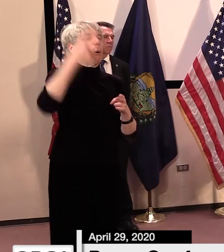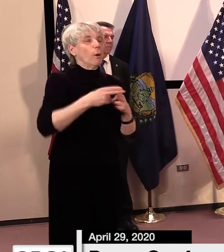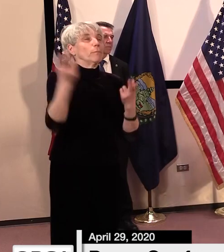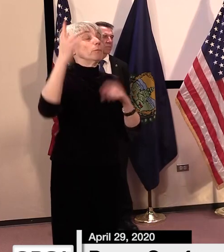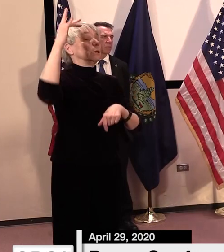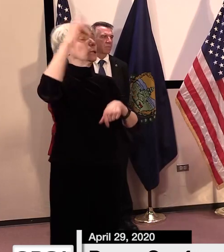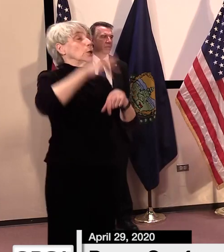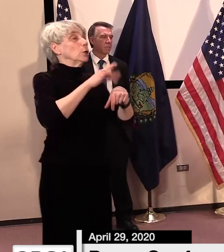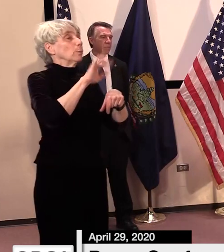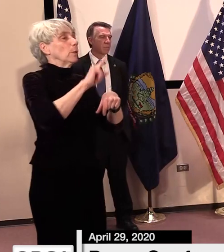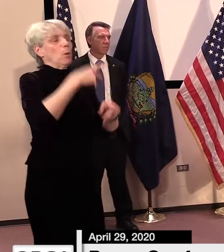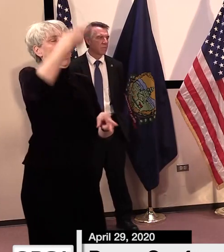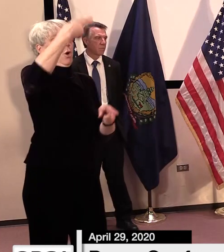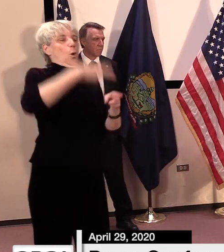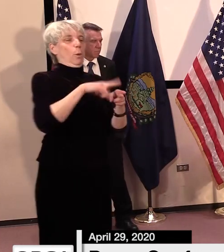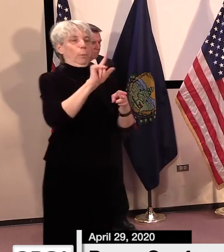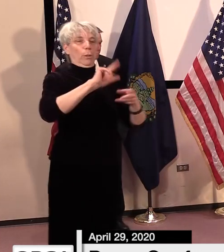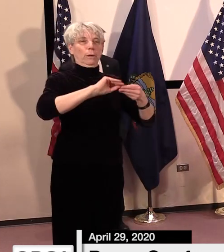of a